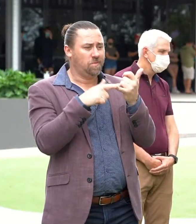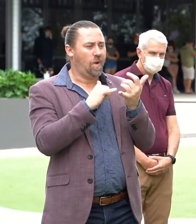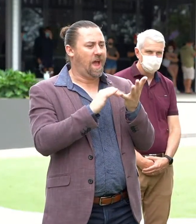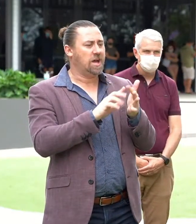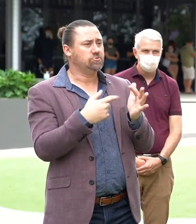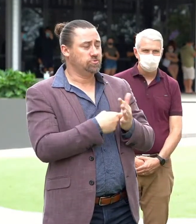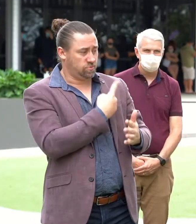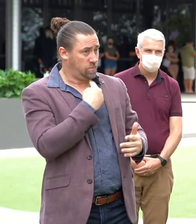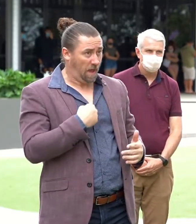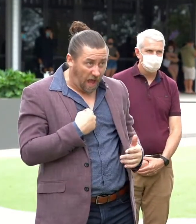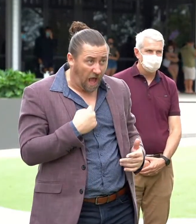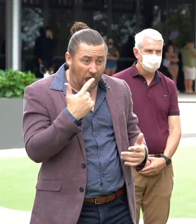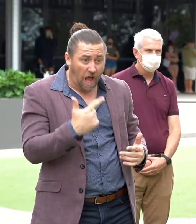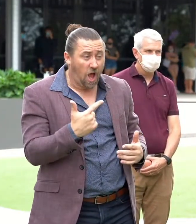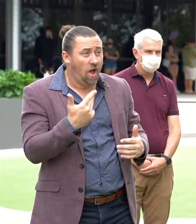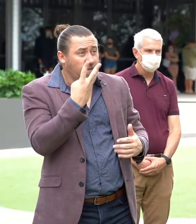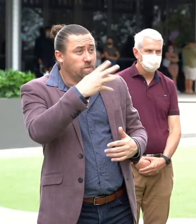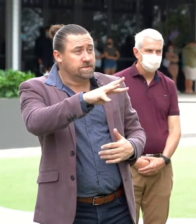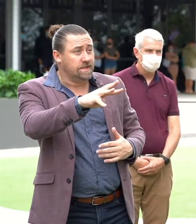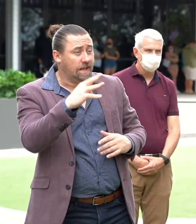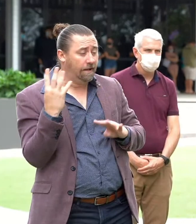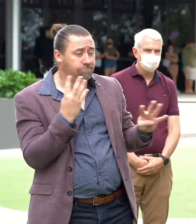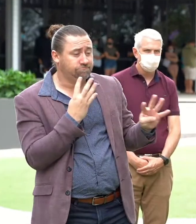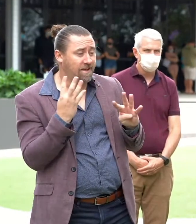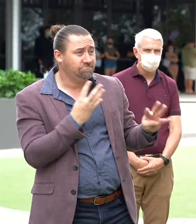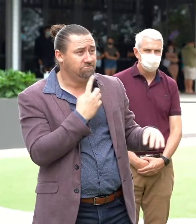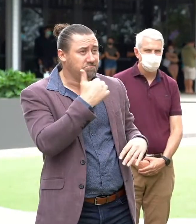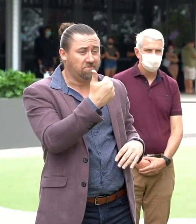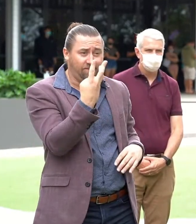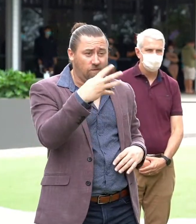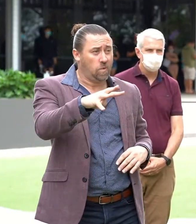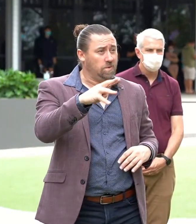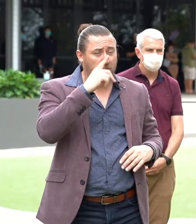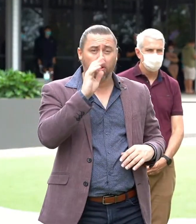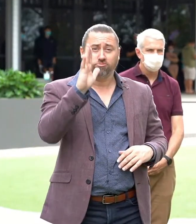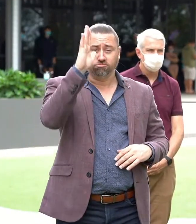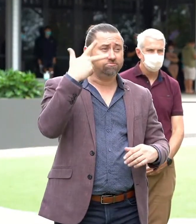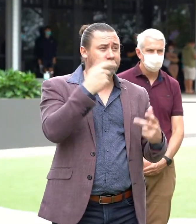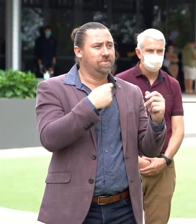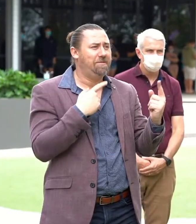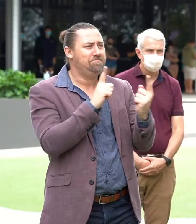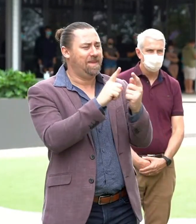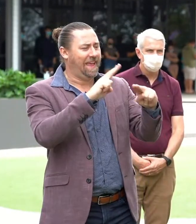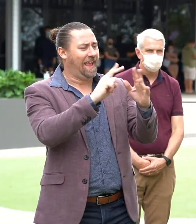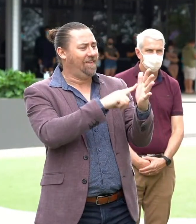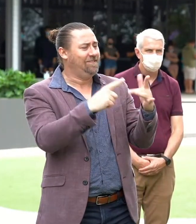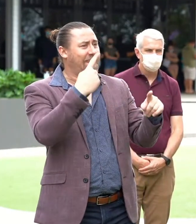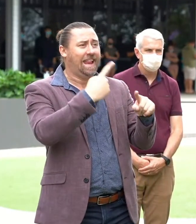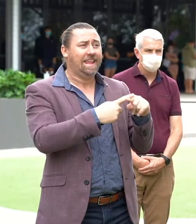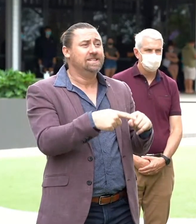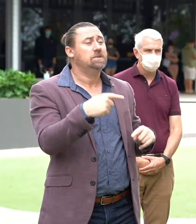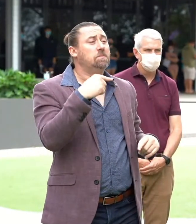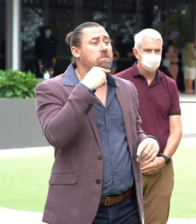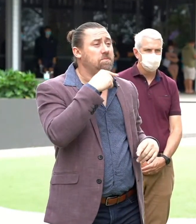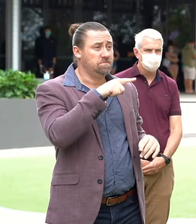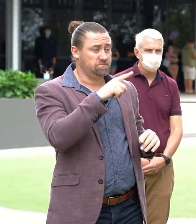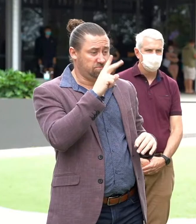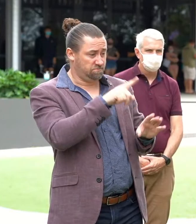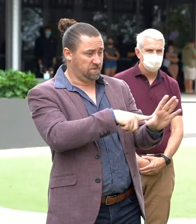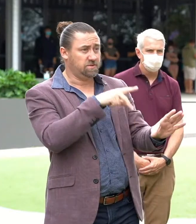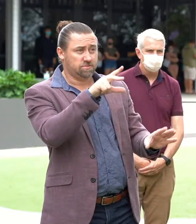already had well over 40 people come through and get their jab. And I met Felix, a young 12-year-old in Year 7